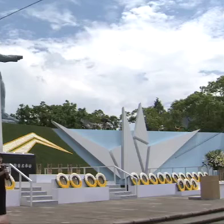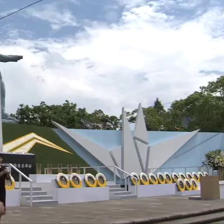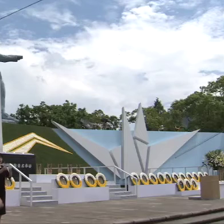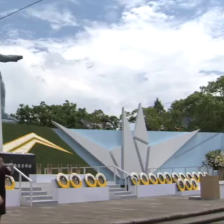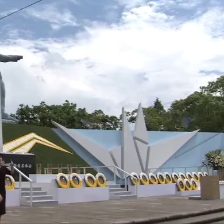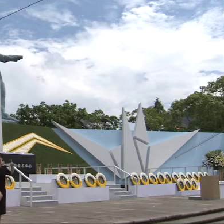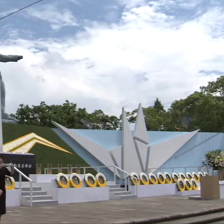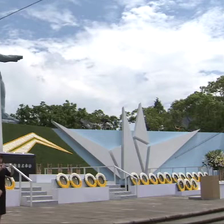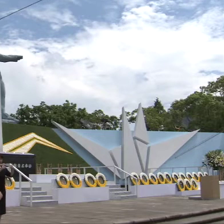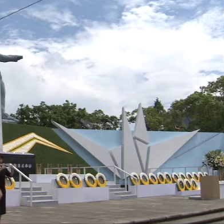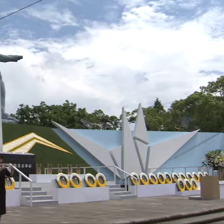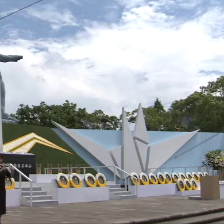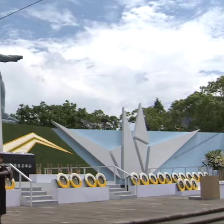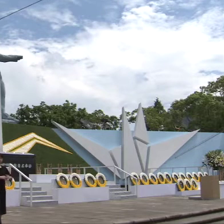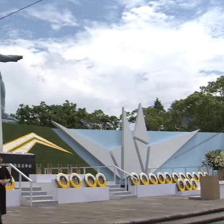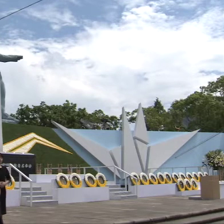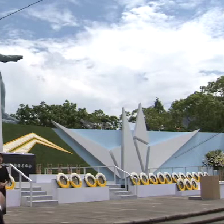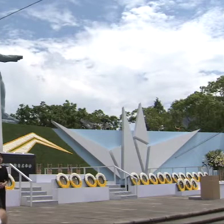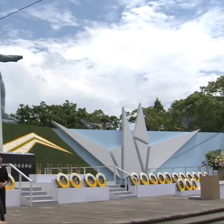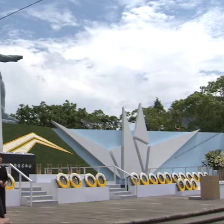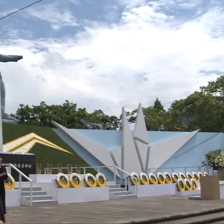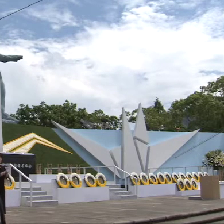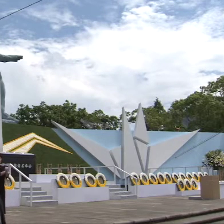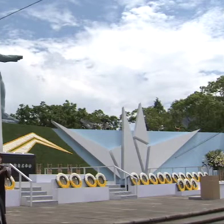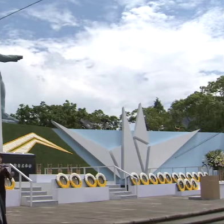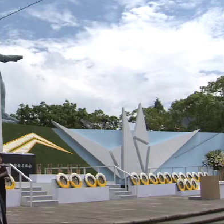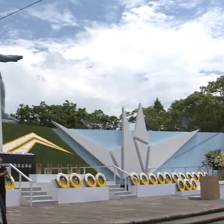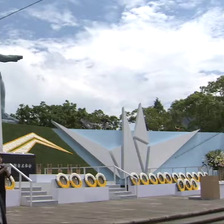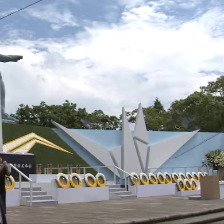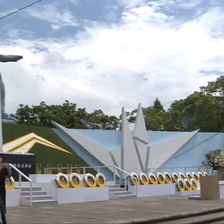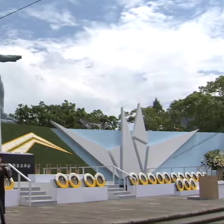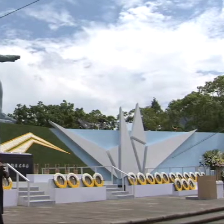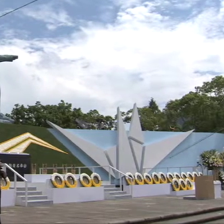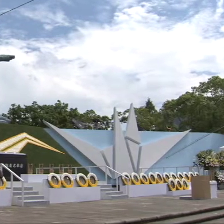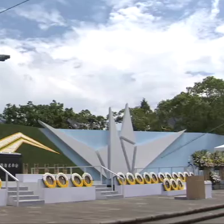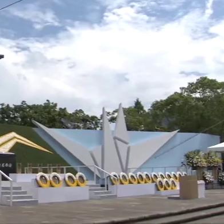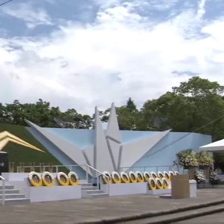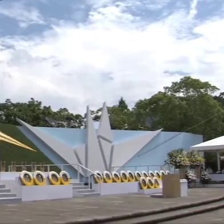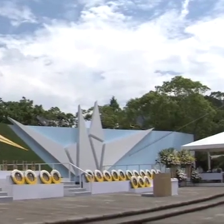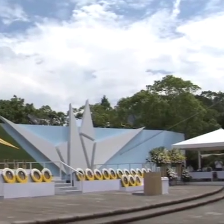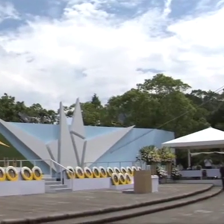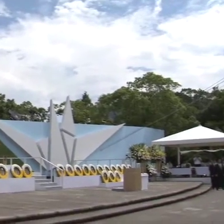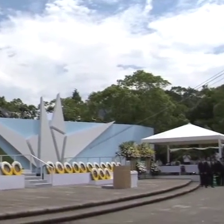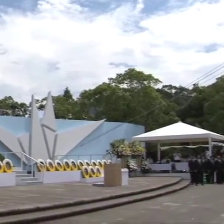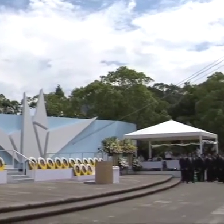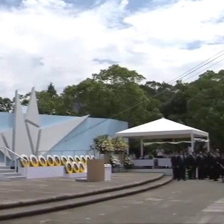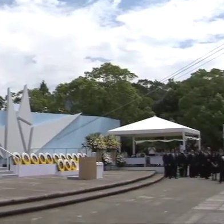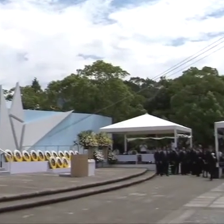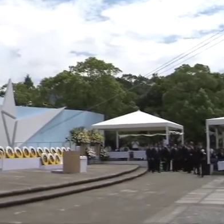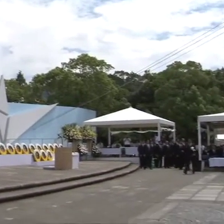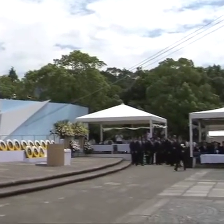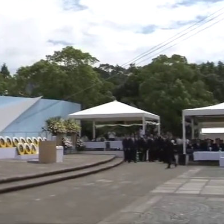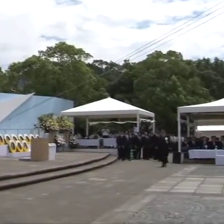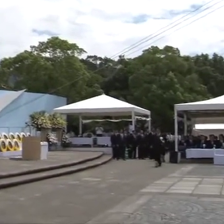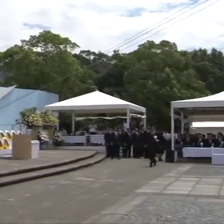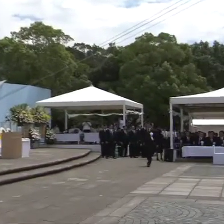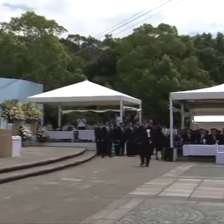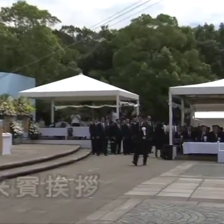Honored guests are now invited to deliver an address. First, Mr. Shinzo Abe, the Prime Minister of Japan, will take the podium.